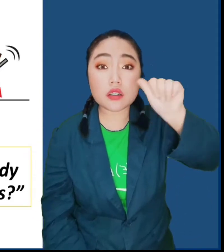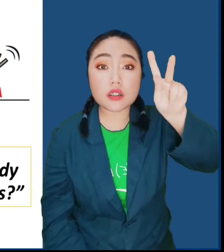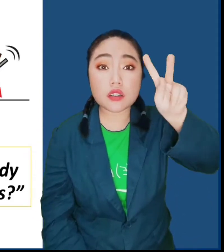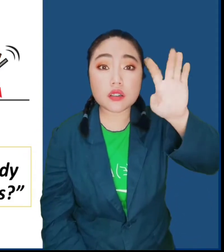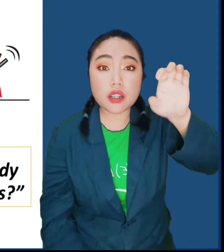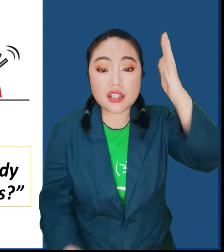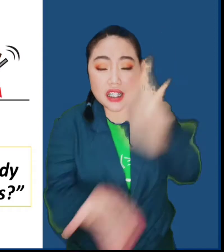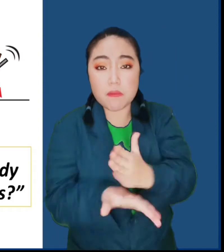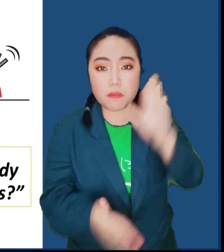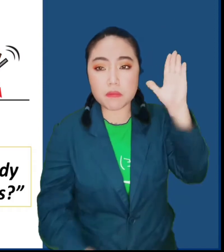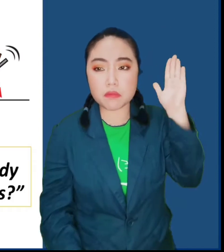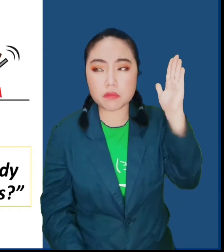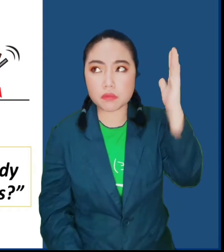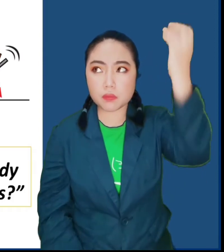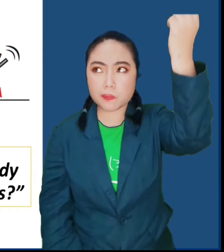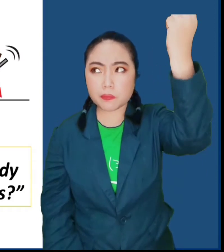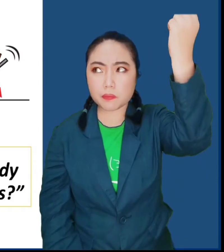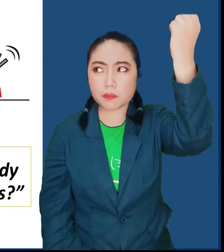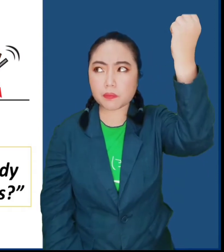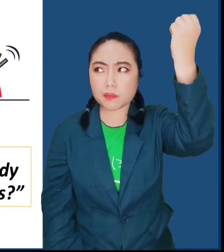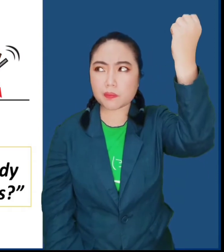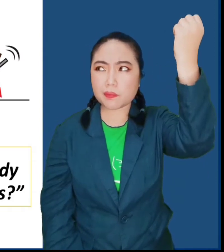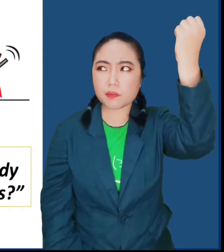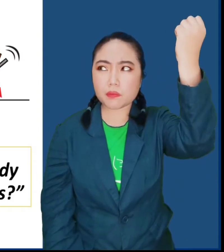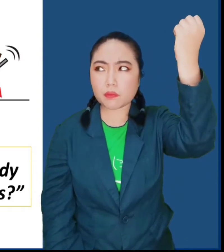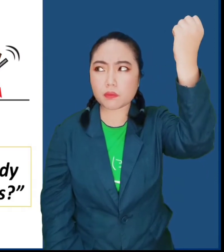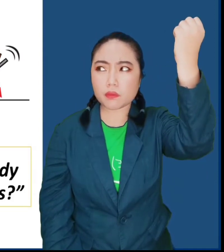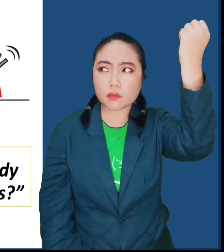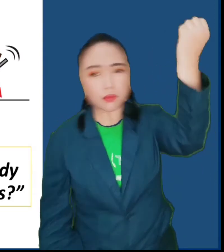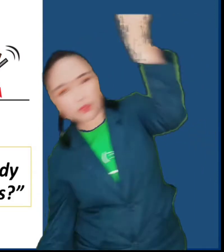step on the brakes and suddenly stop,